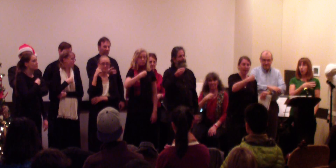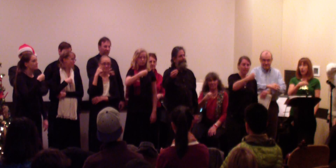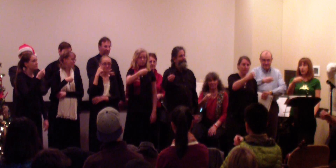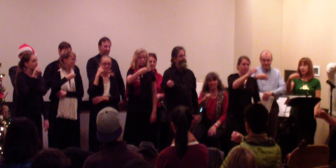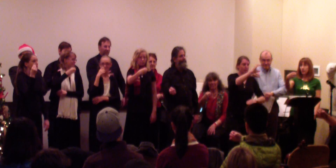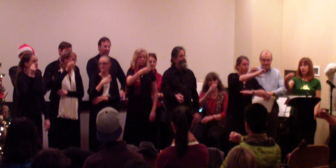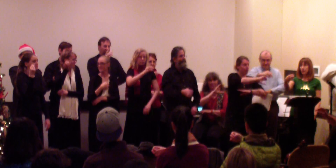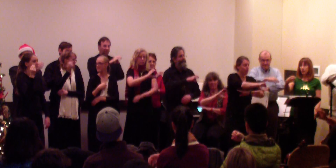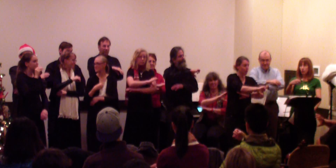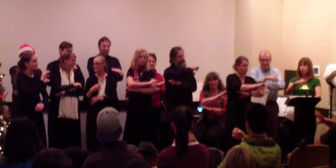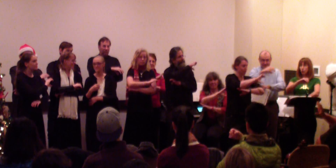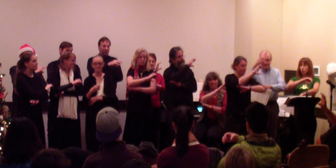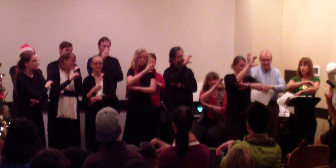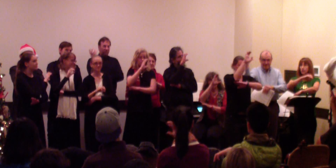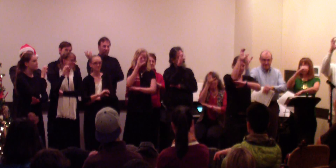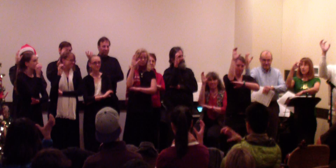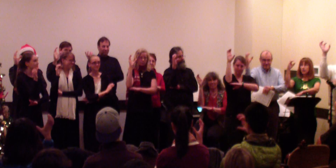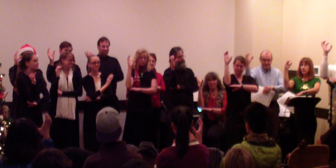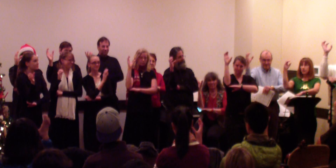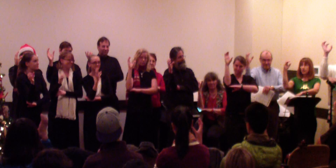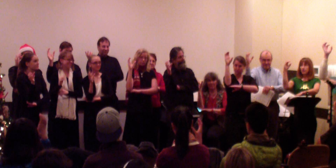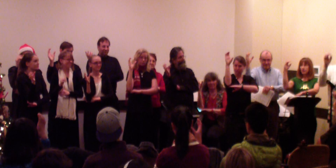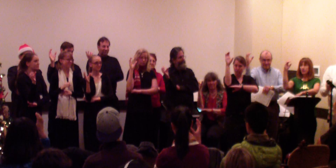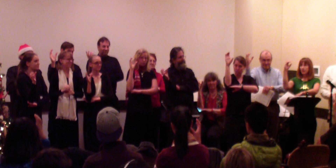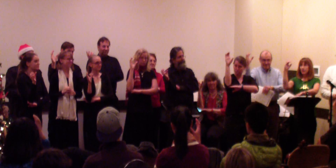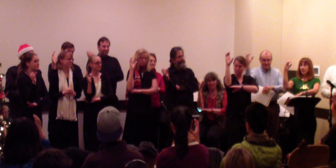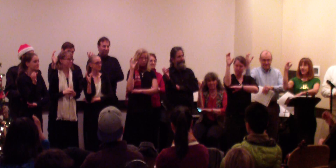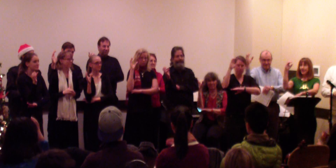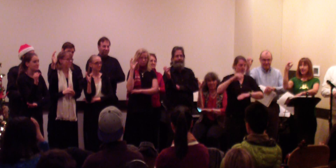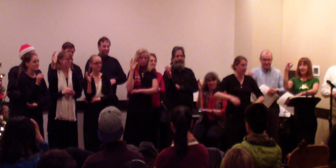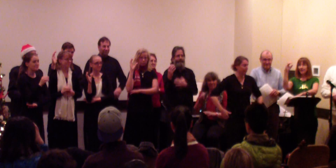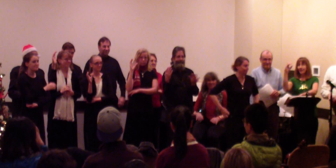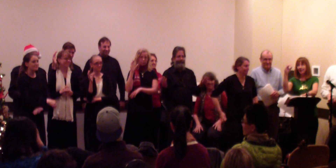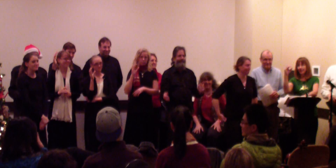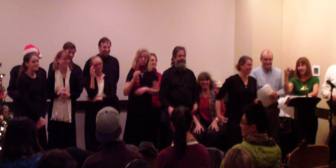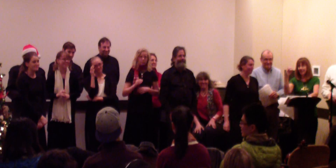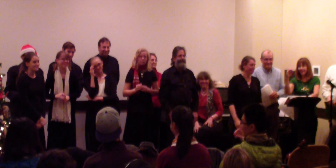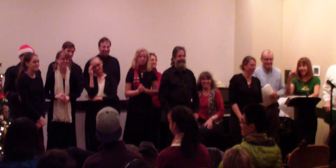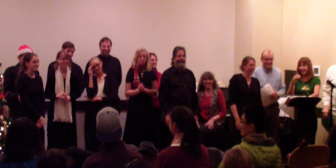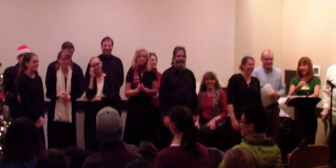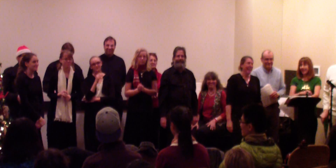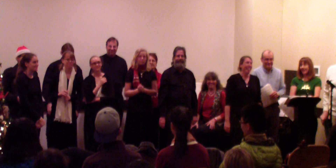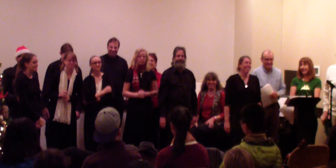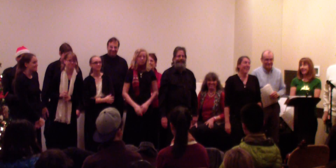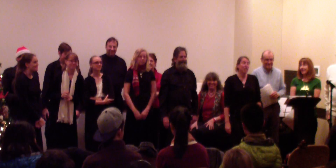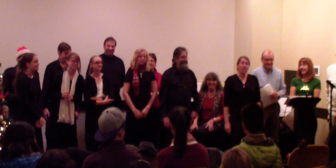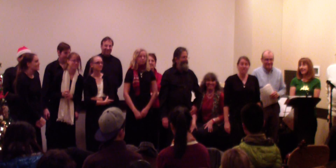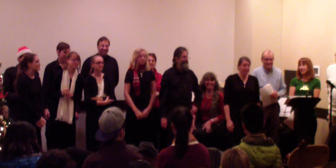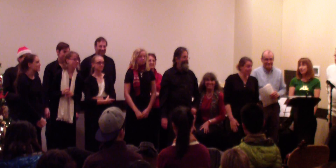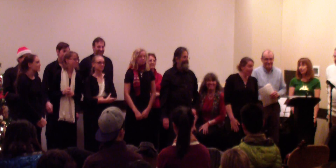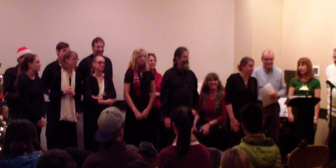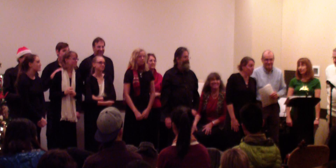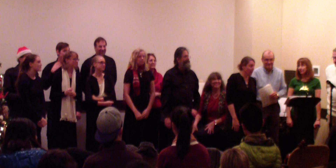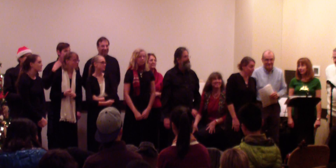white Christmas. Look at that. You just learned the first line. Then, just like the ones